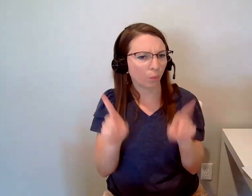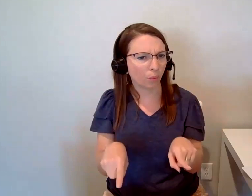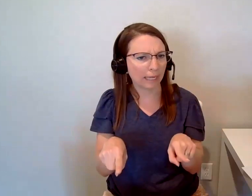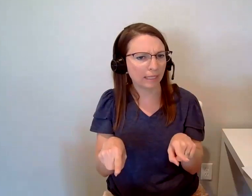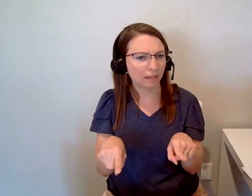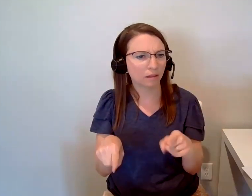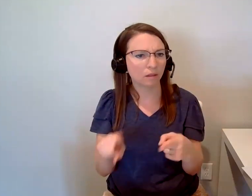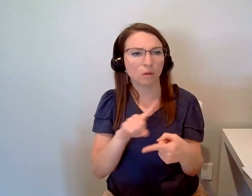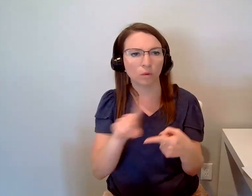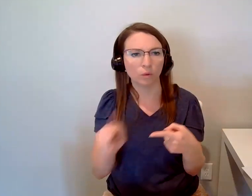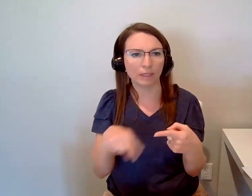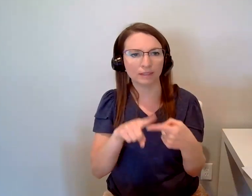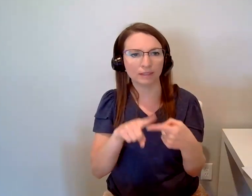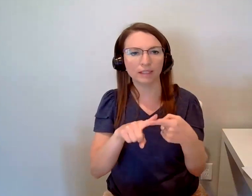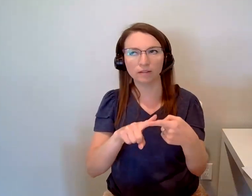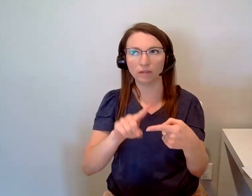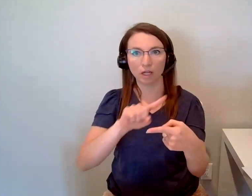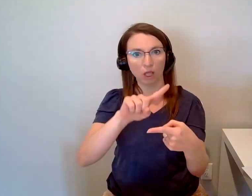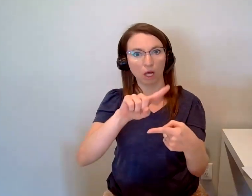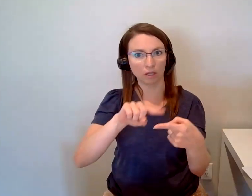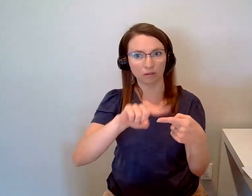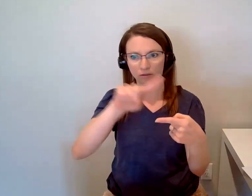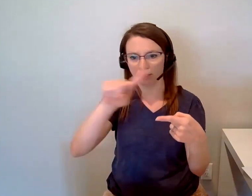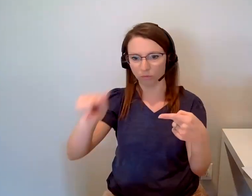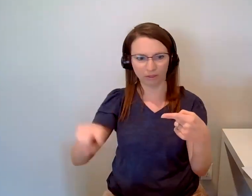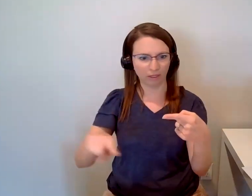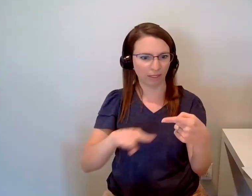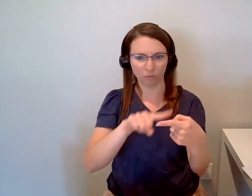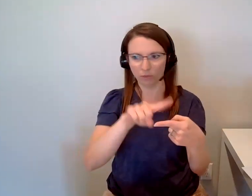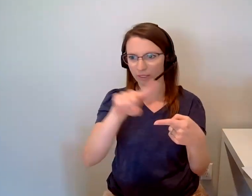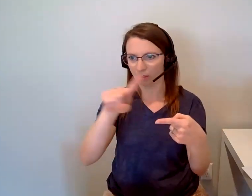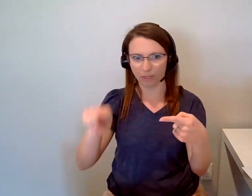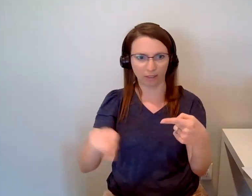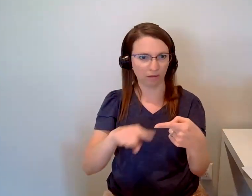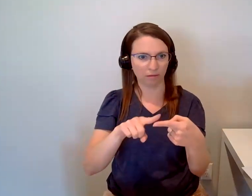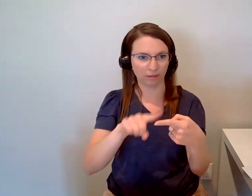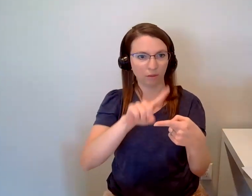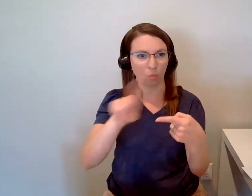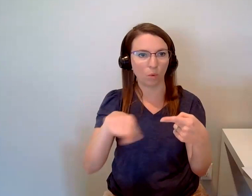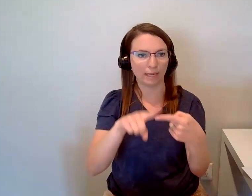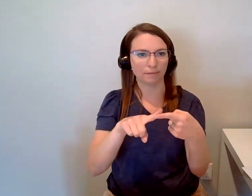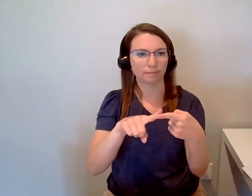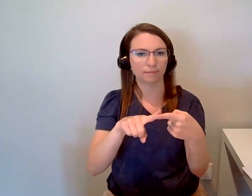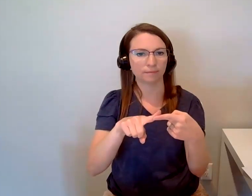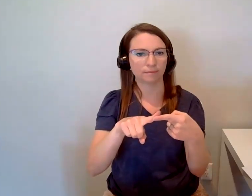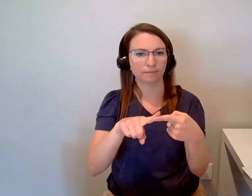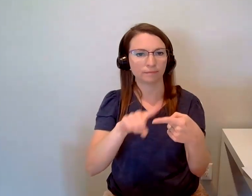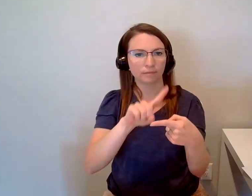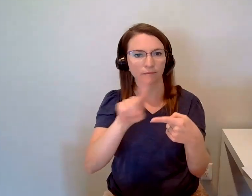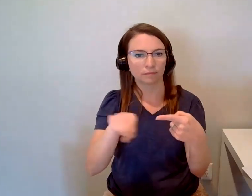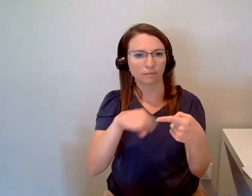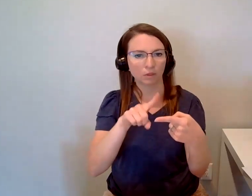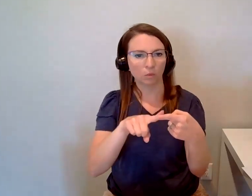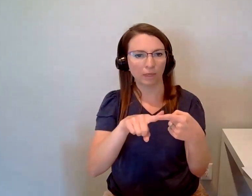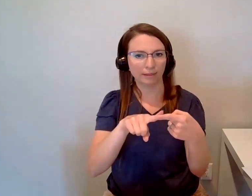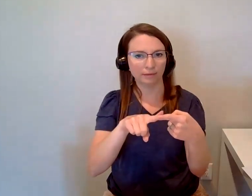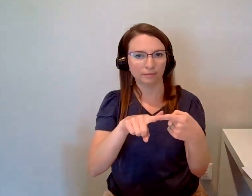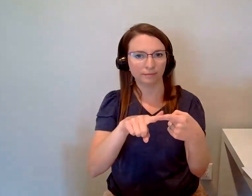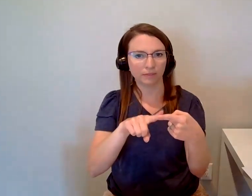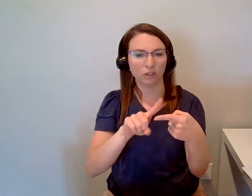When? Or when? Think of a clock. You're saying what time? When? When? Okay. When? When? And you're going to